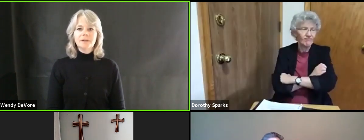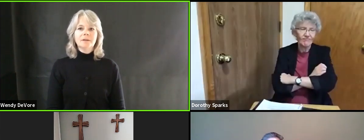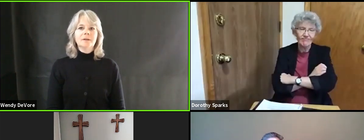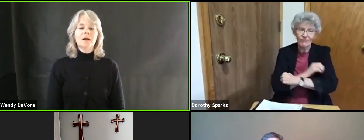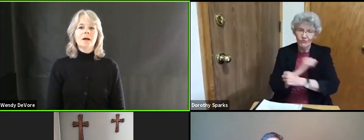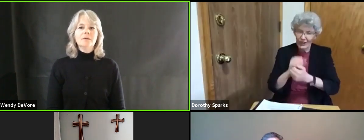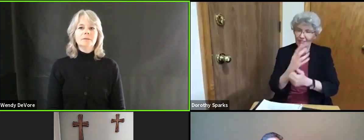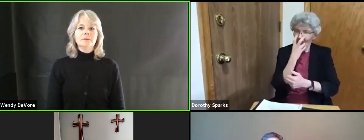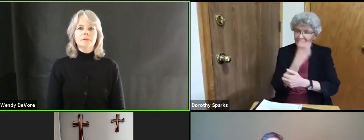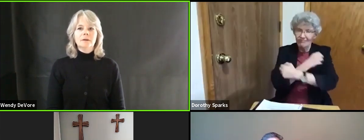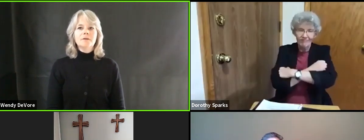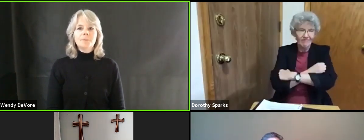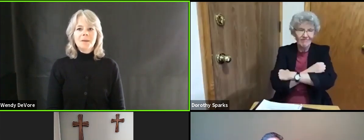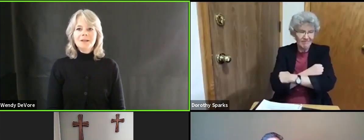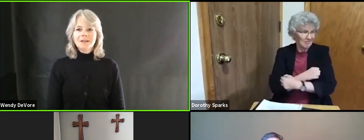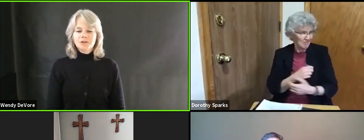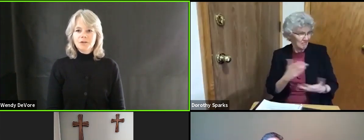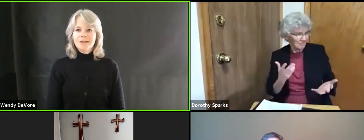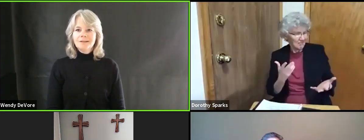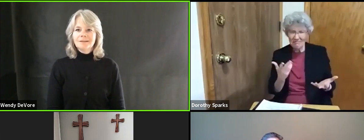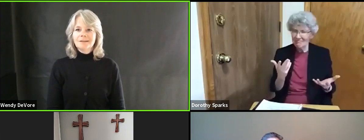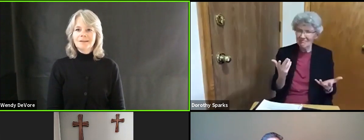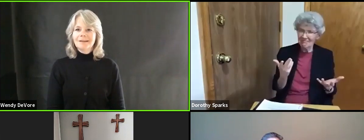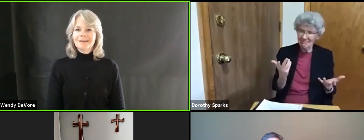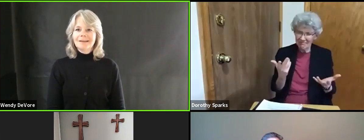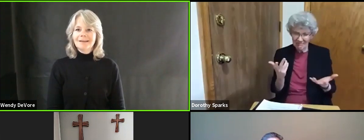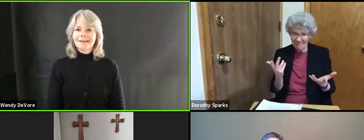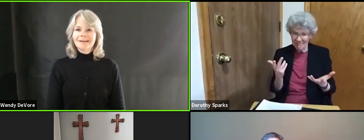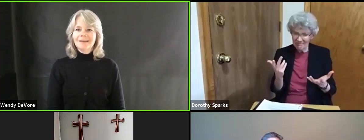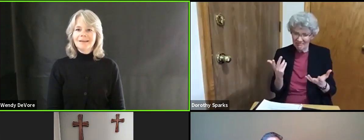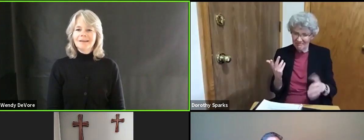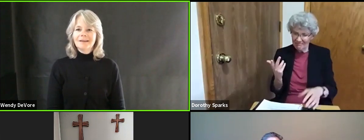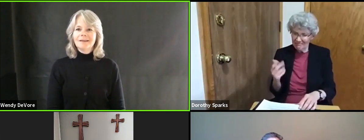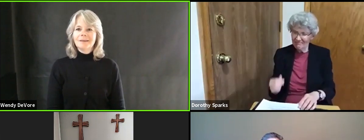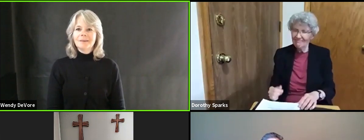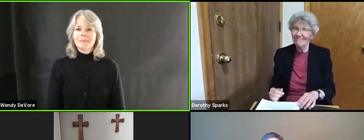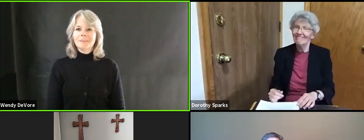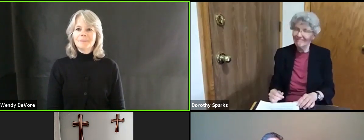together out on the public streets.